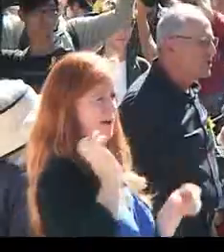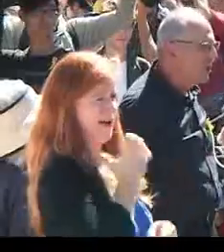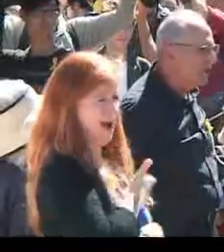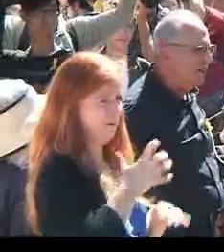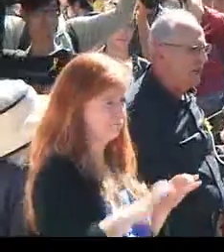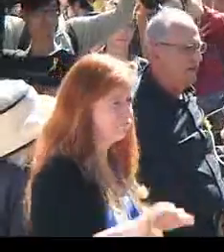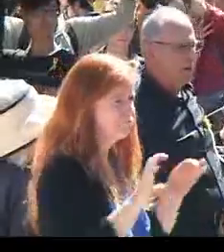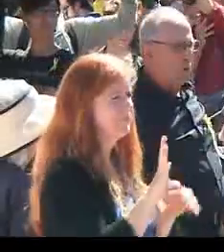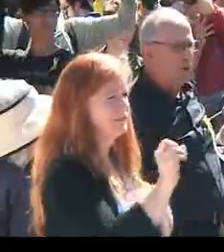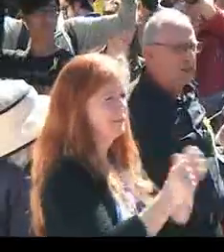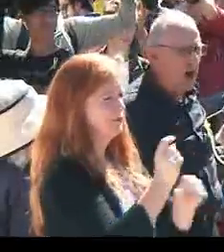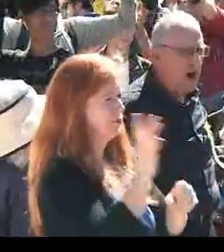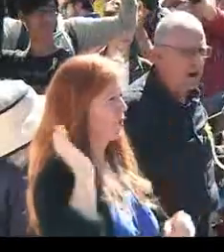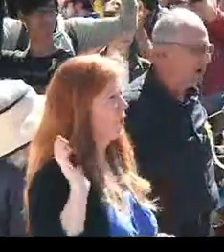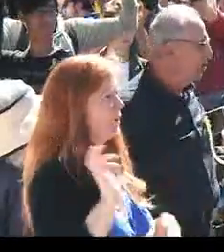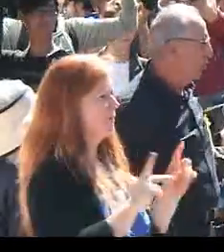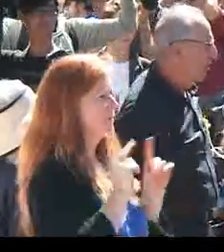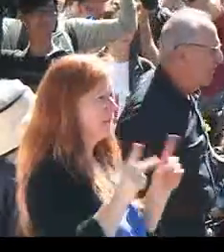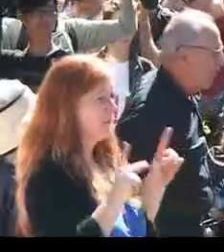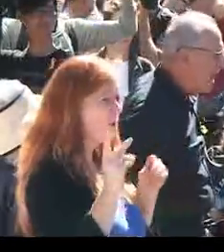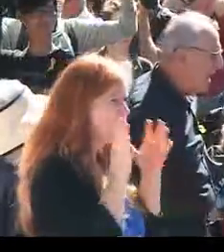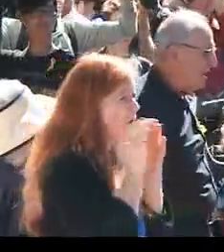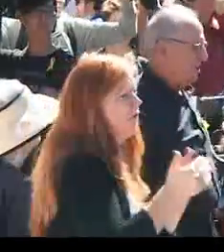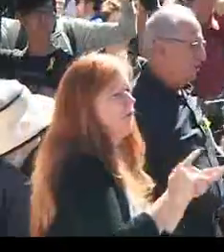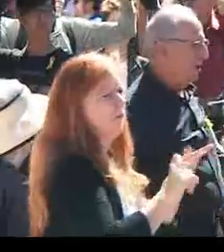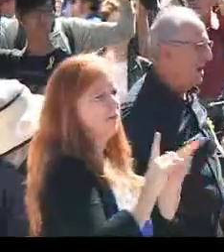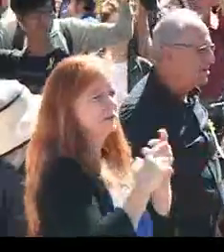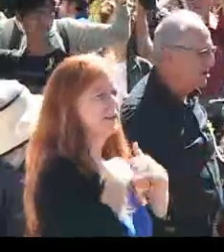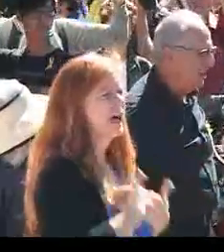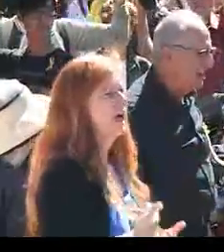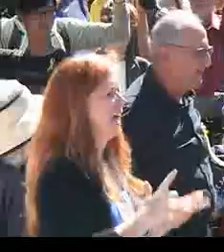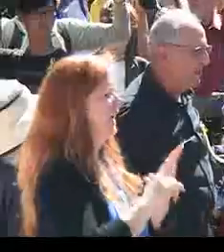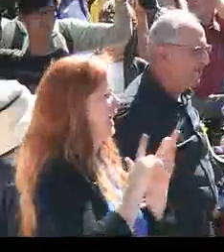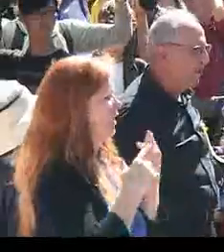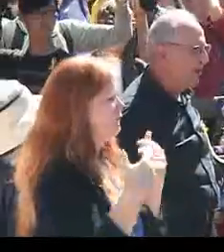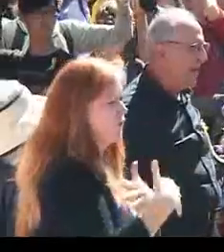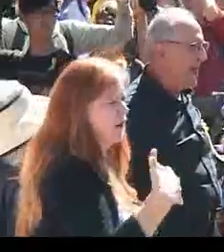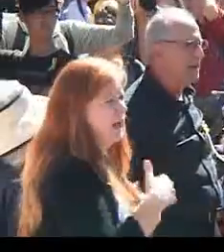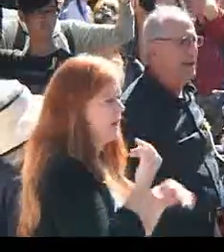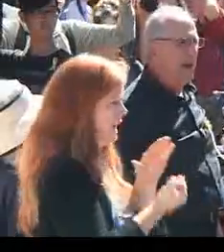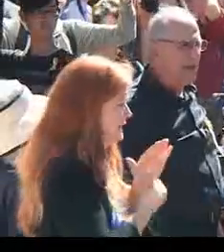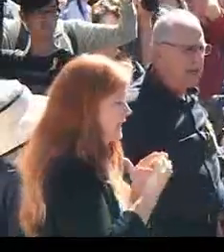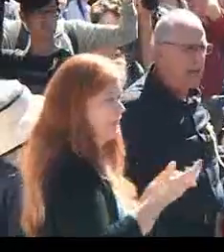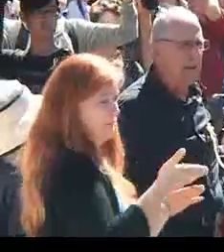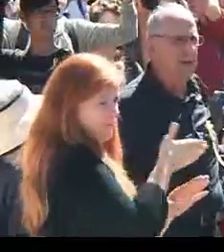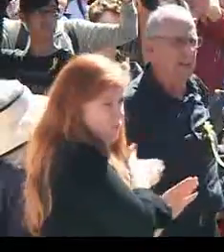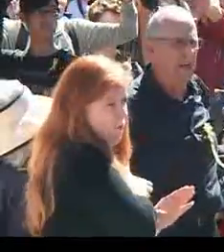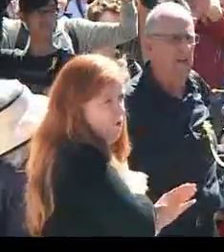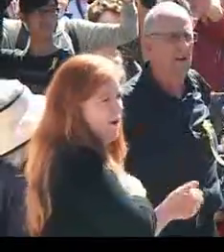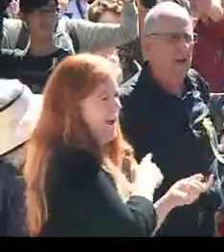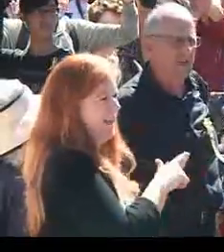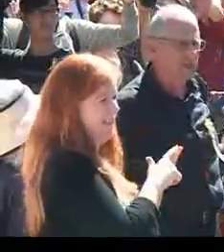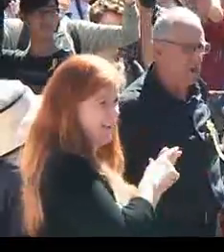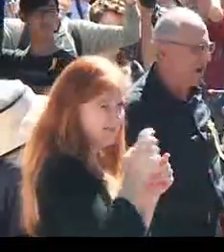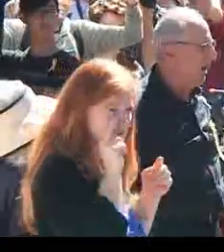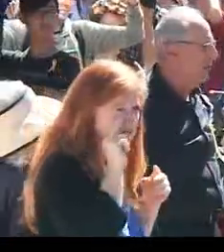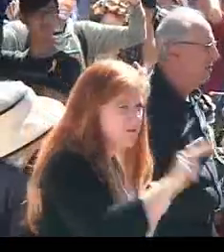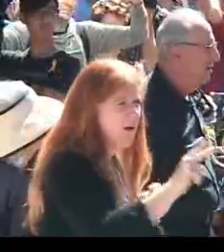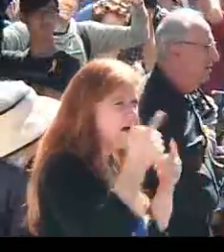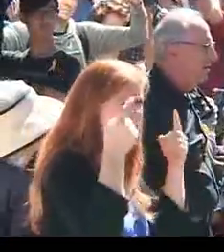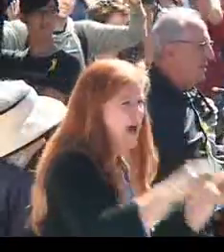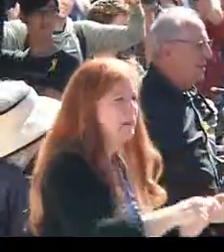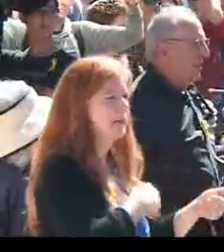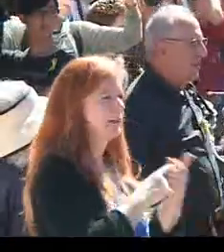were conservative, were tired, were afraid, were isolated before that, and they came together and stood